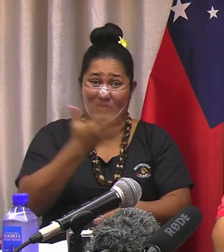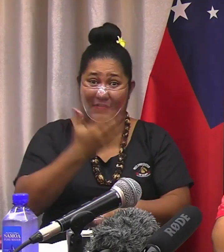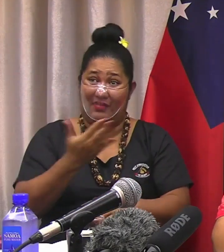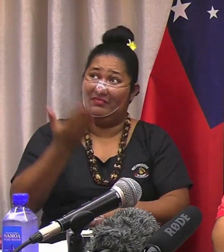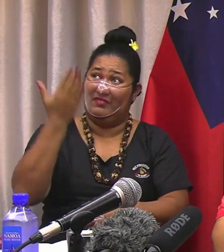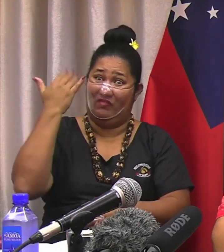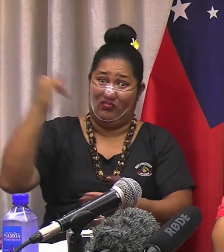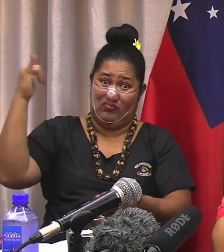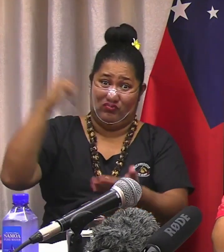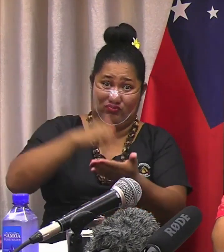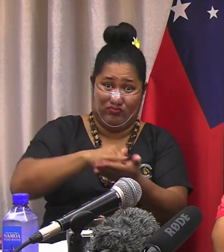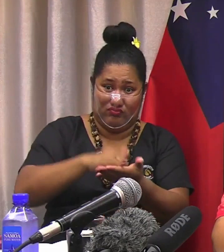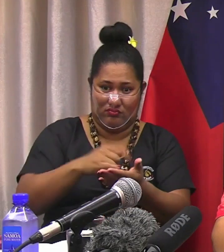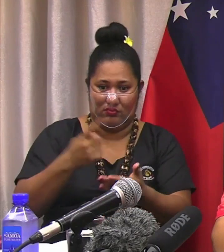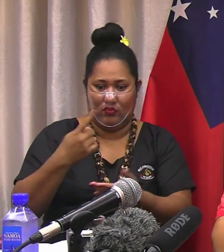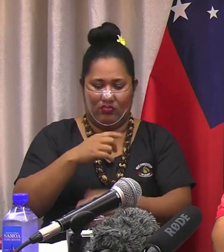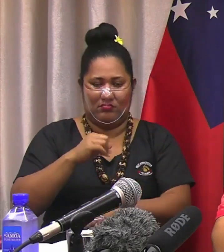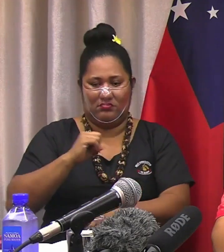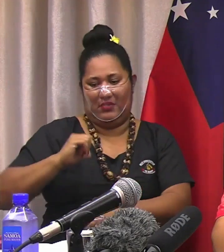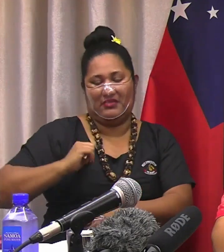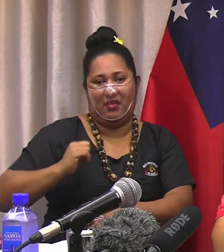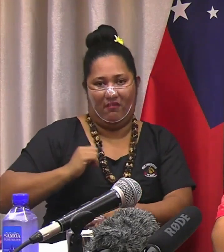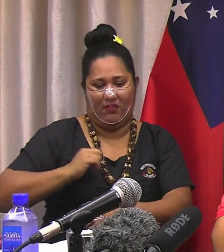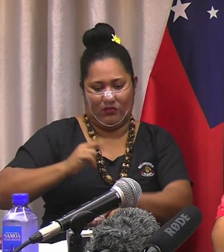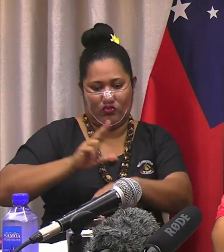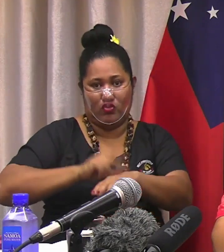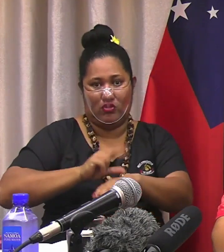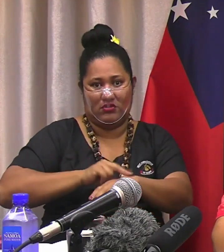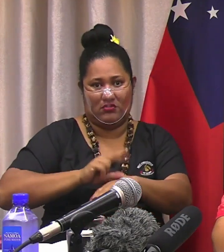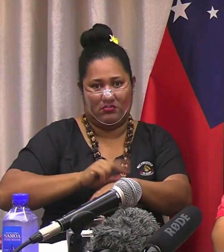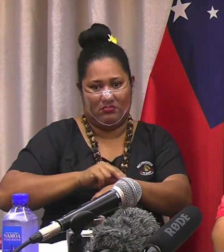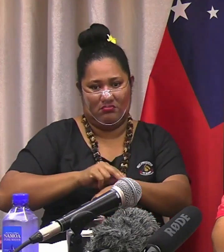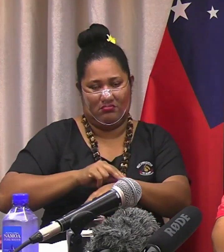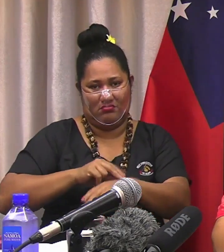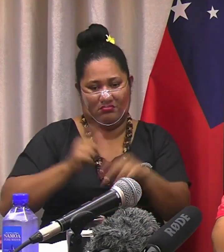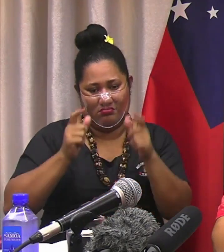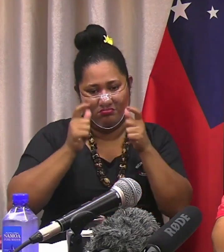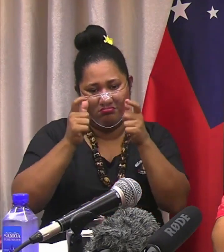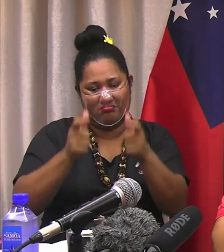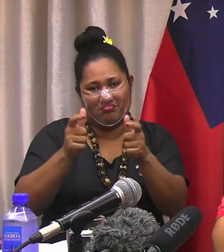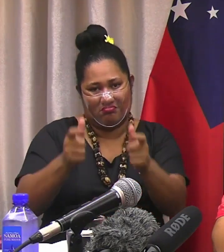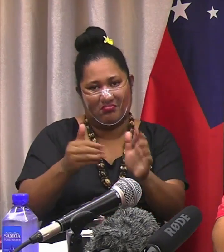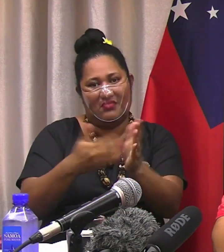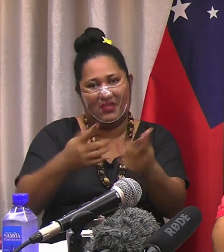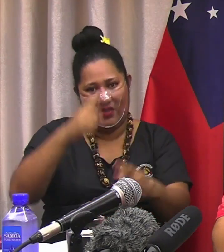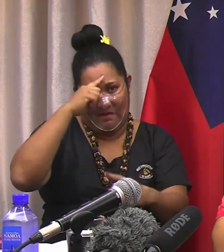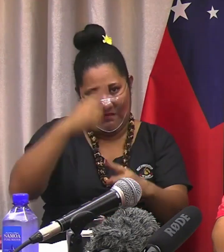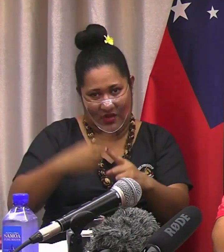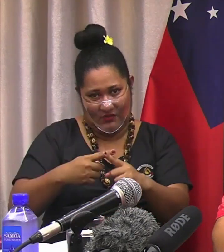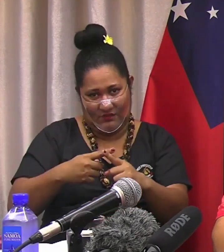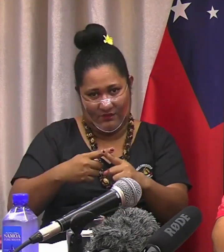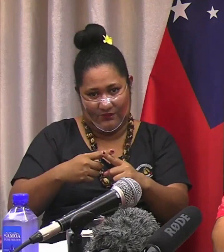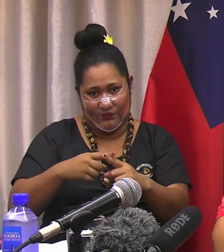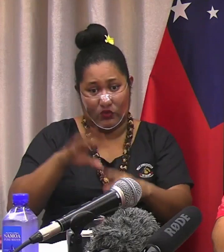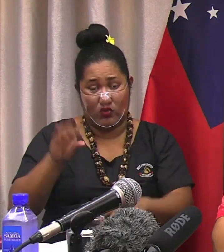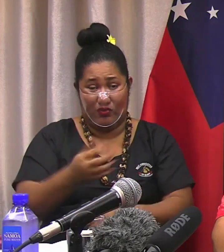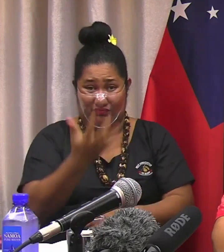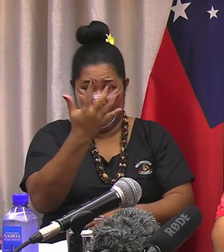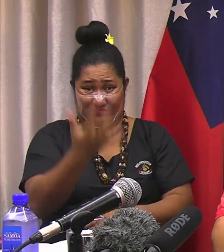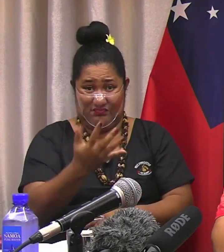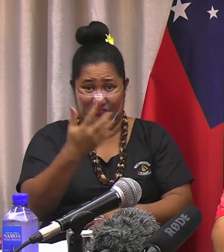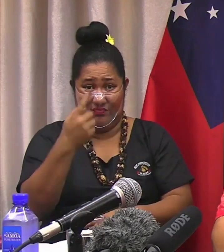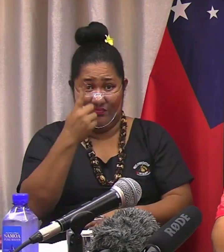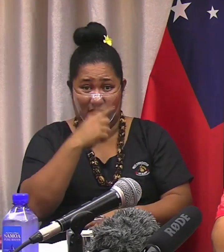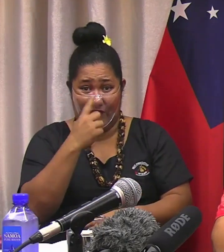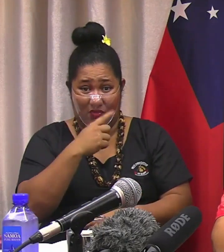siama. O ilato fo inei e to alima, o lo ono nofo mau i to tonu o nofo anga,